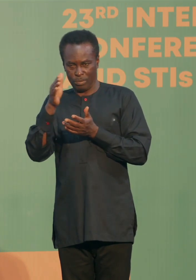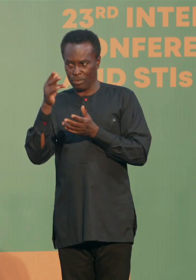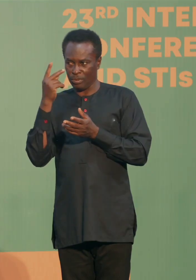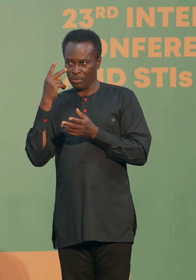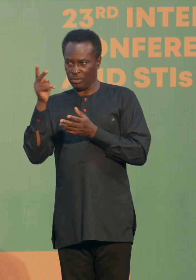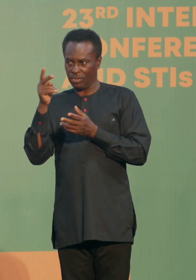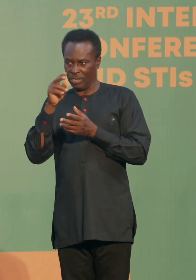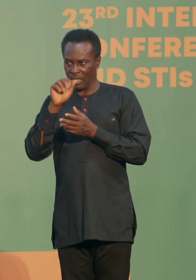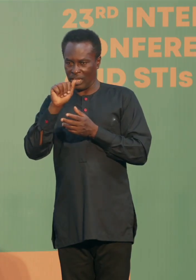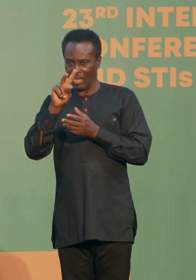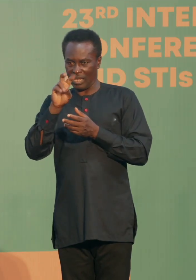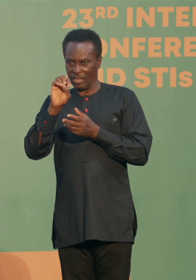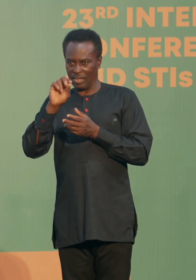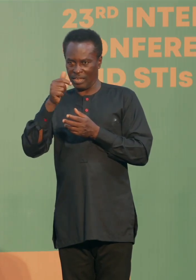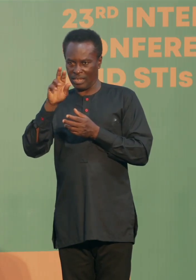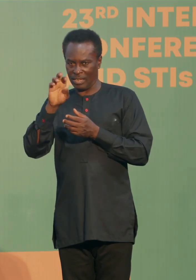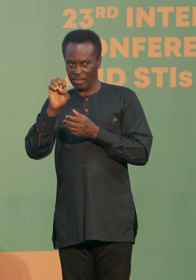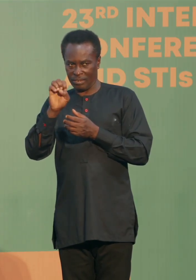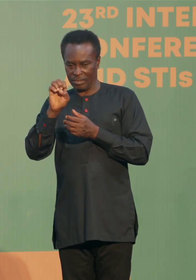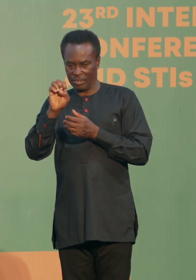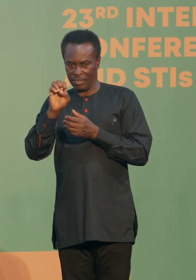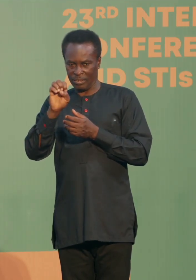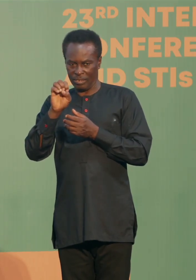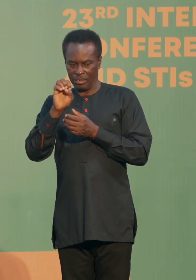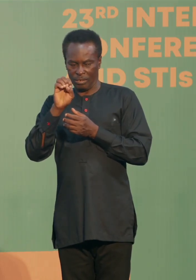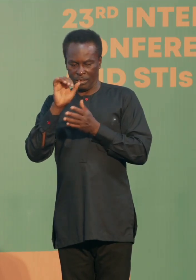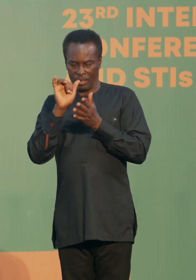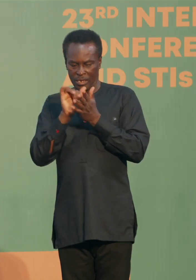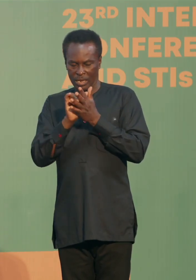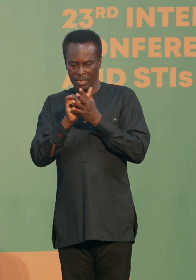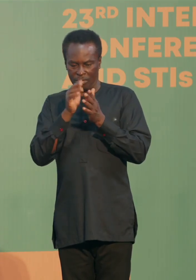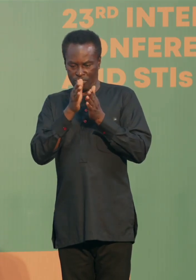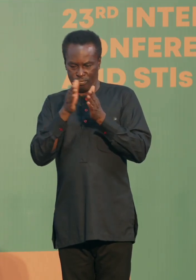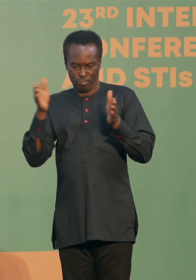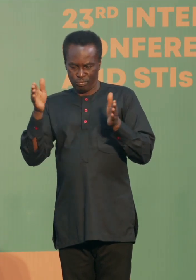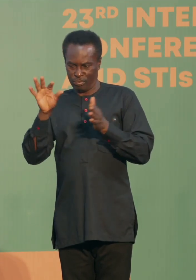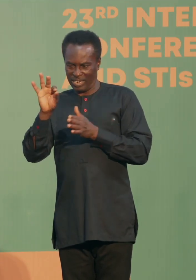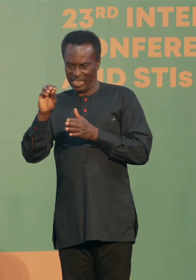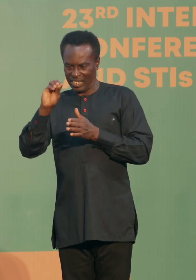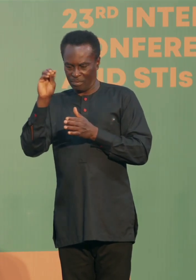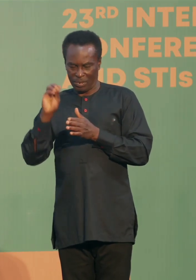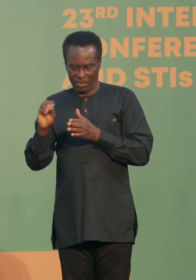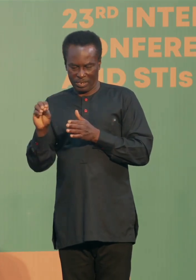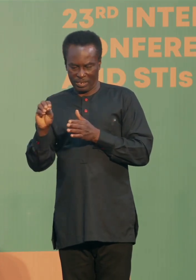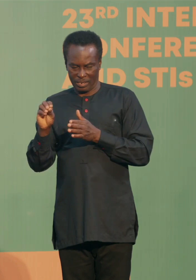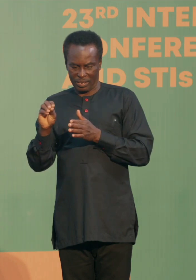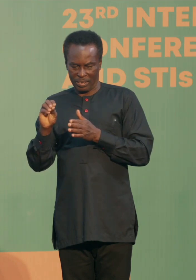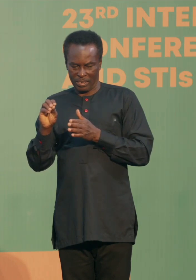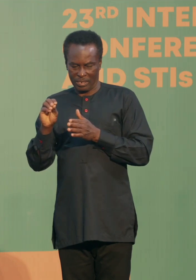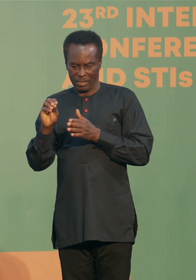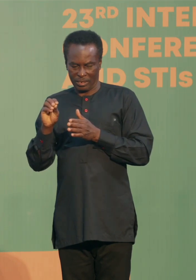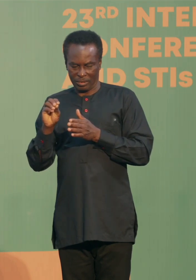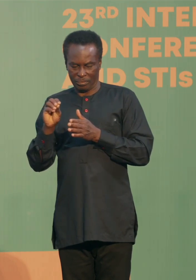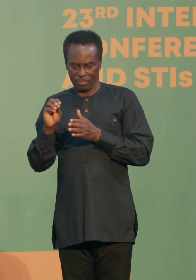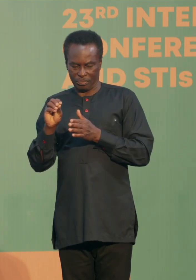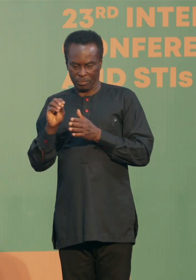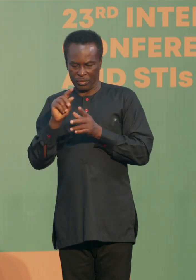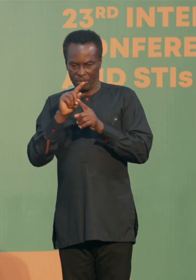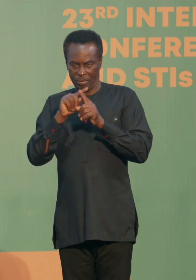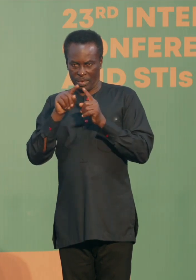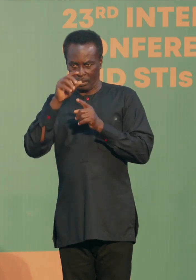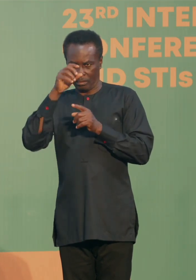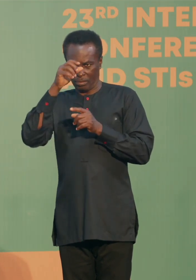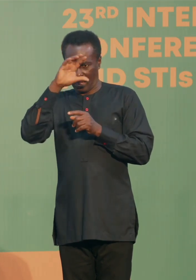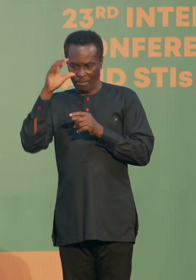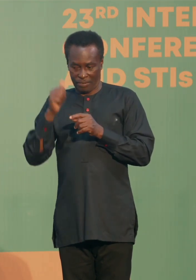green countries have pretty much coverage up to 90% of their women eligible are screened. But look at sub-Saharan Africa. In